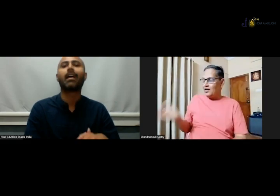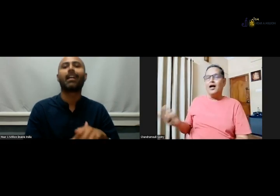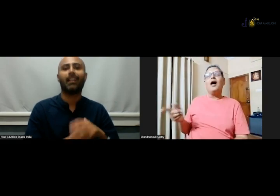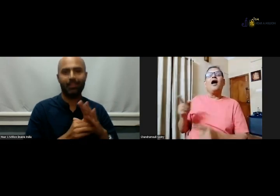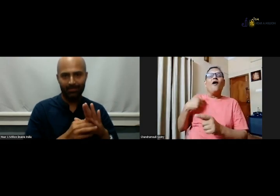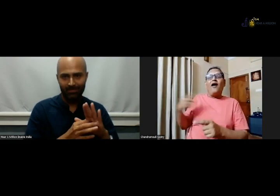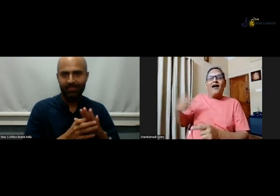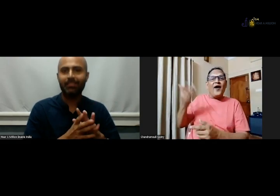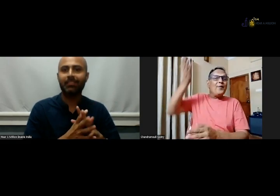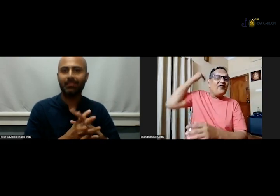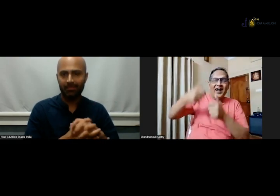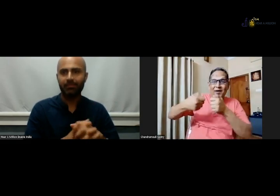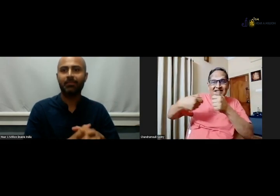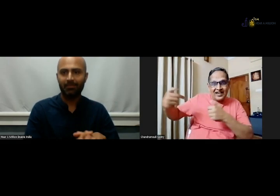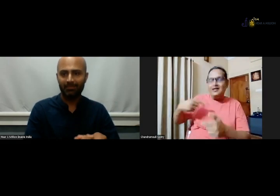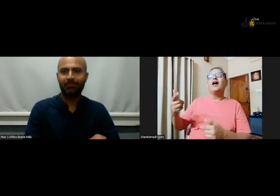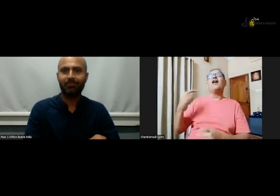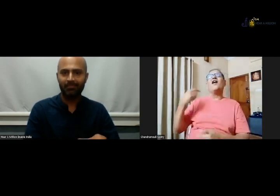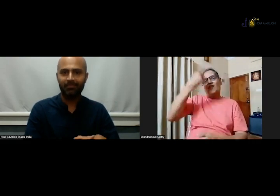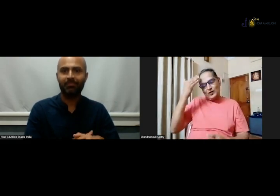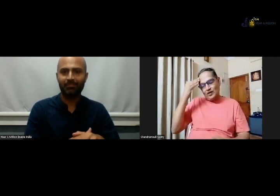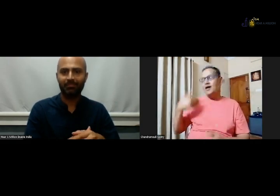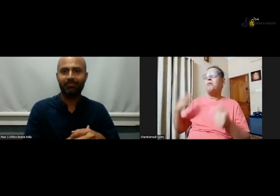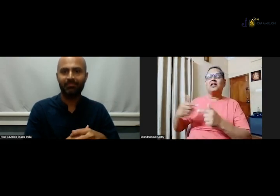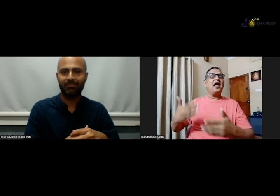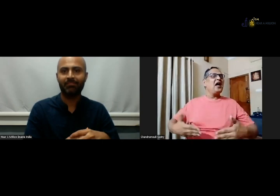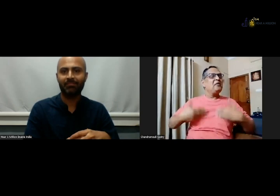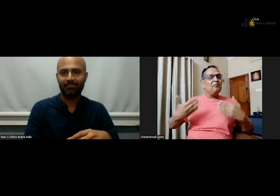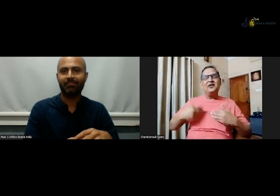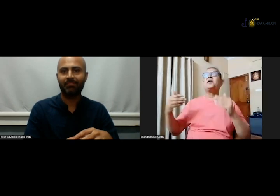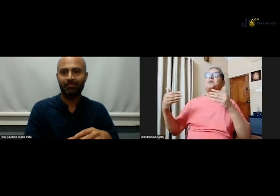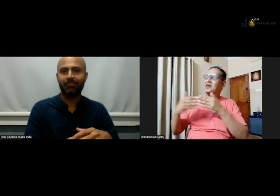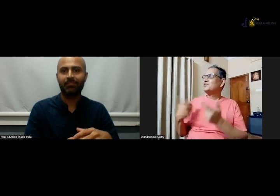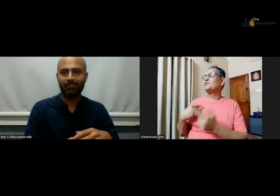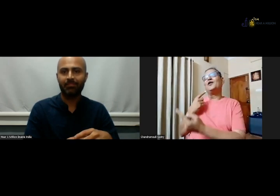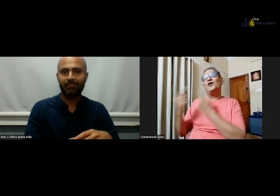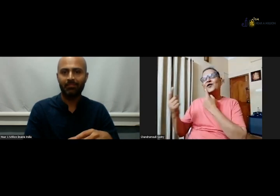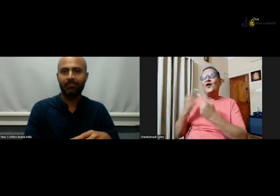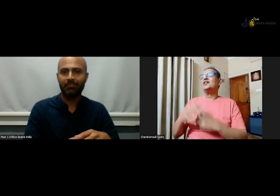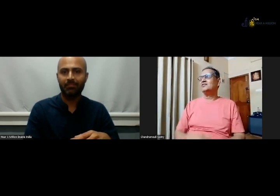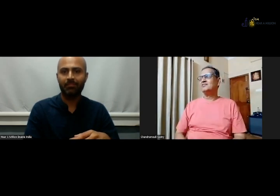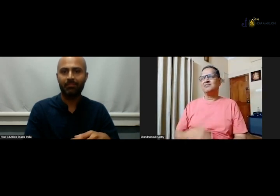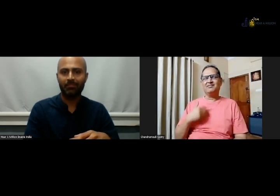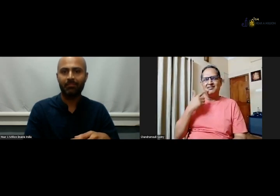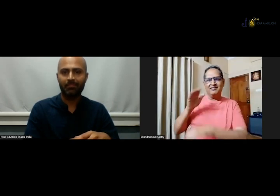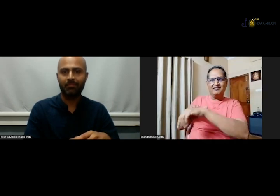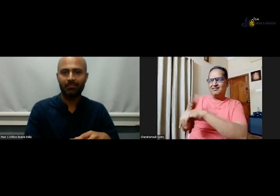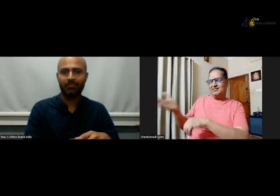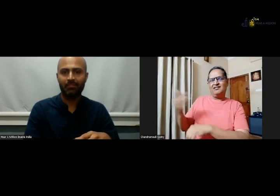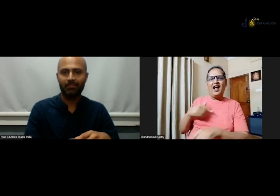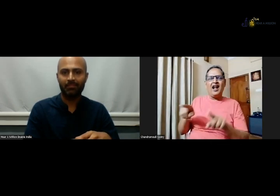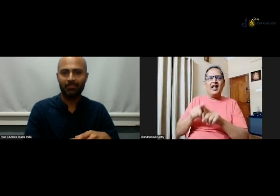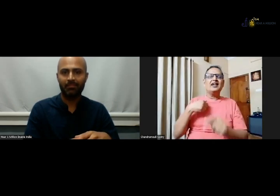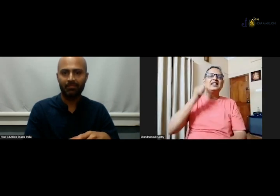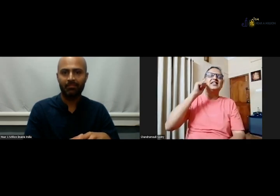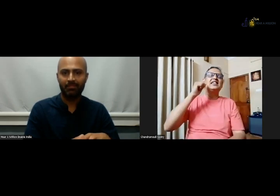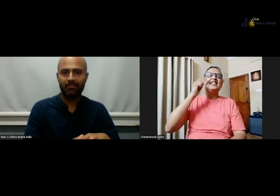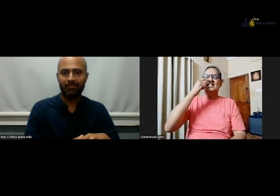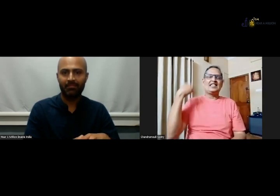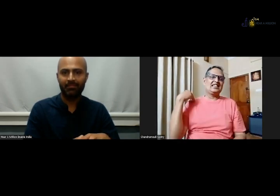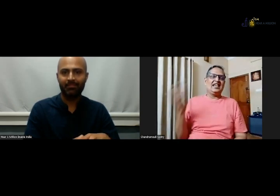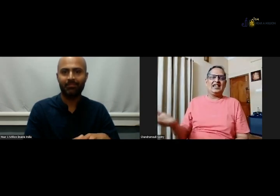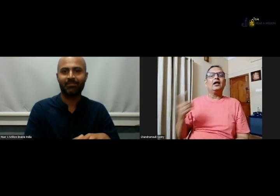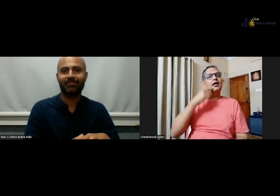beside me. And I couldn't believe that, yeah, we talked about it, in the messages and chats, but she was sitting next to